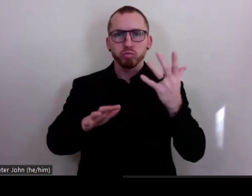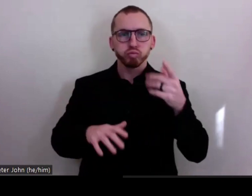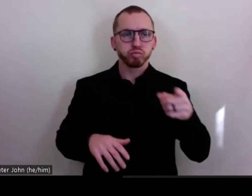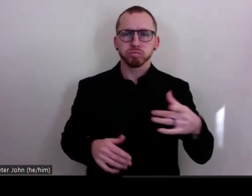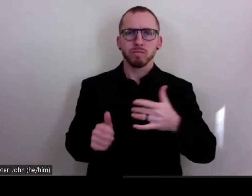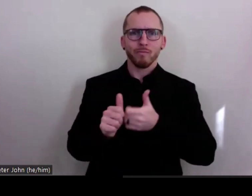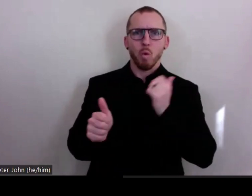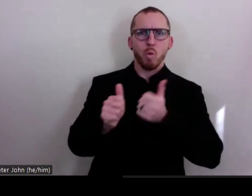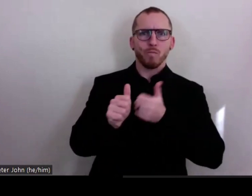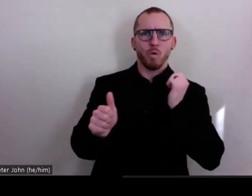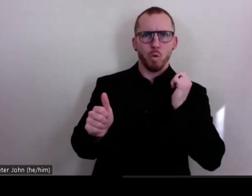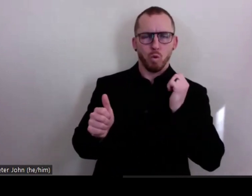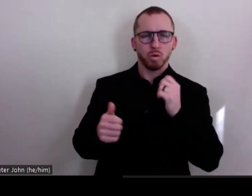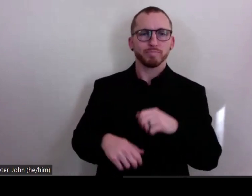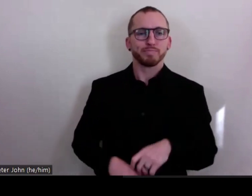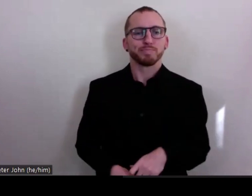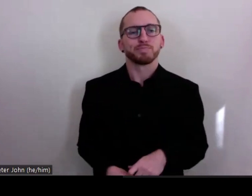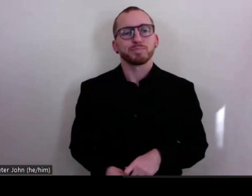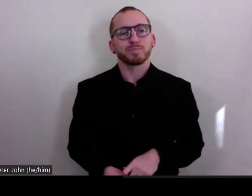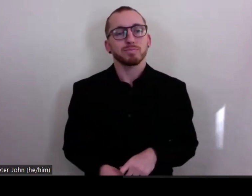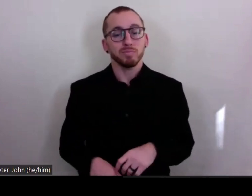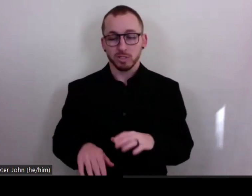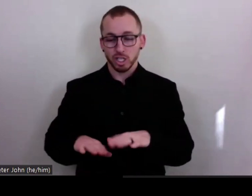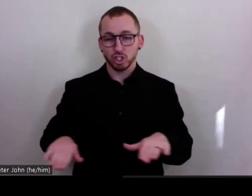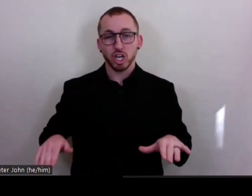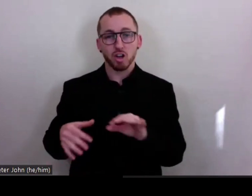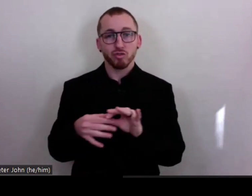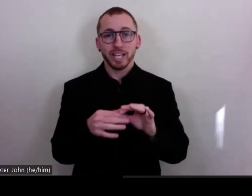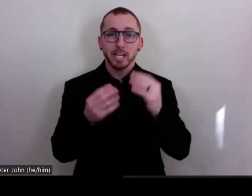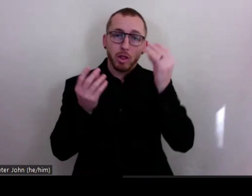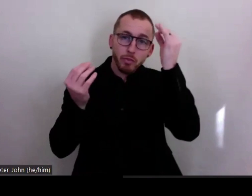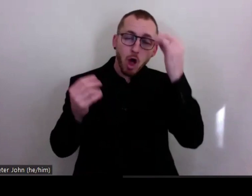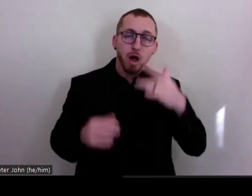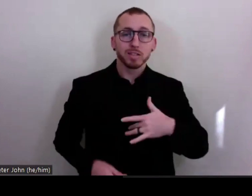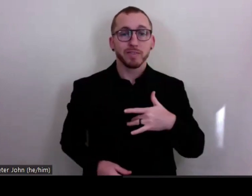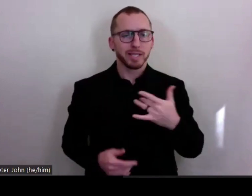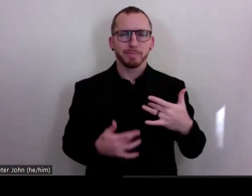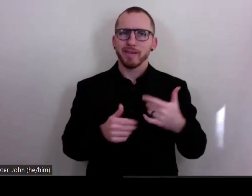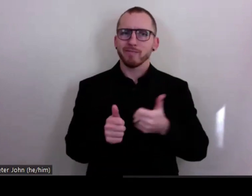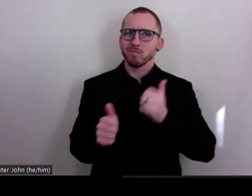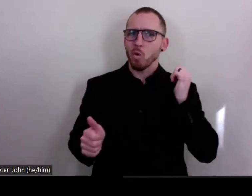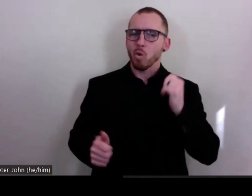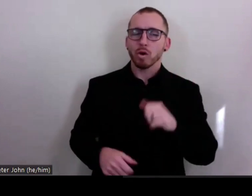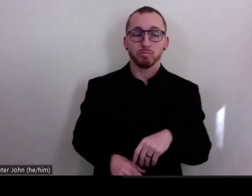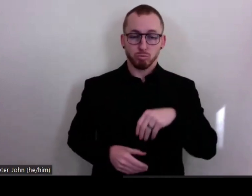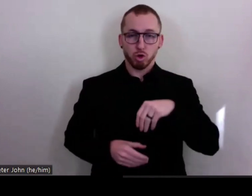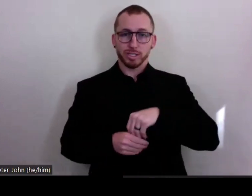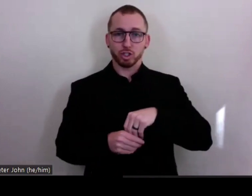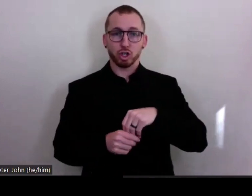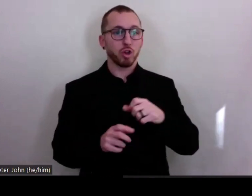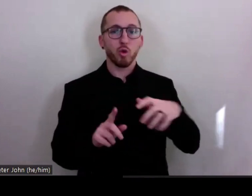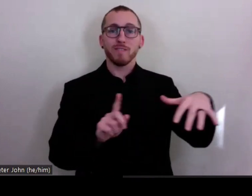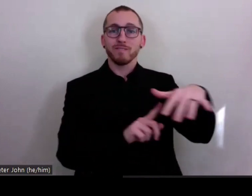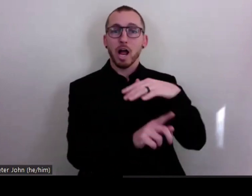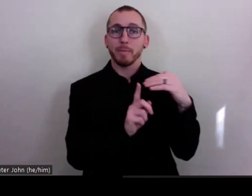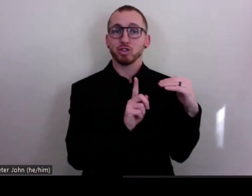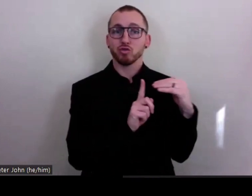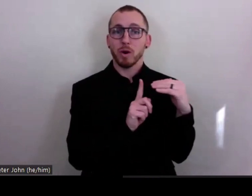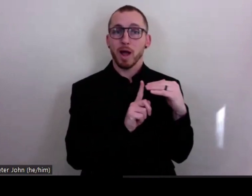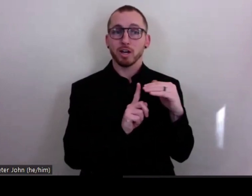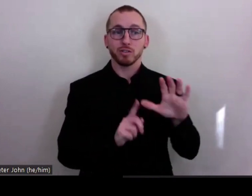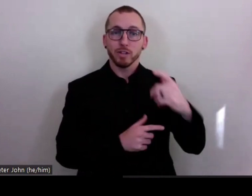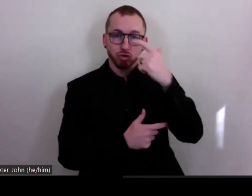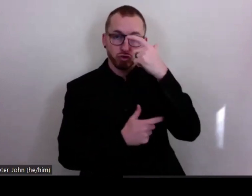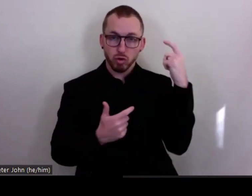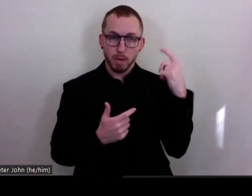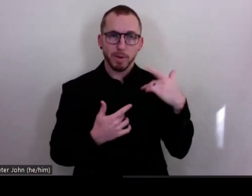avoidance of trauma-related thoughts or feelings, and external or environmental reminders of the trauma,